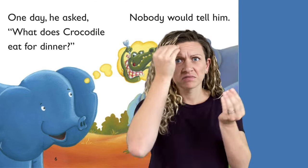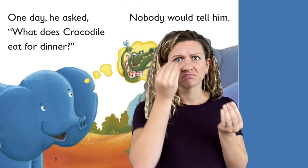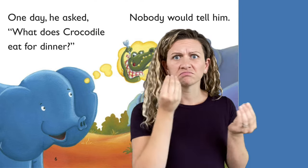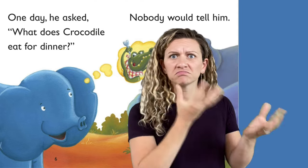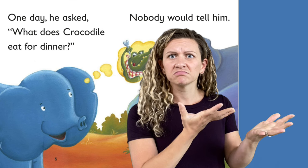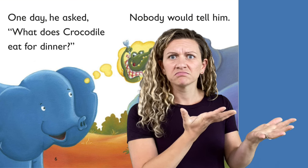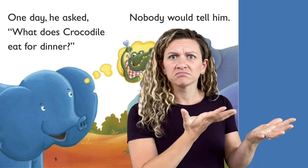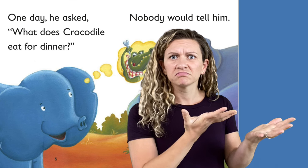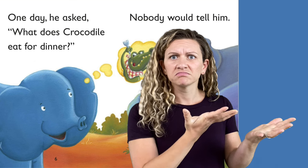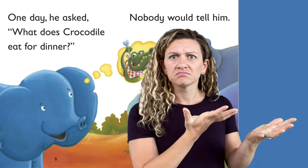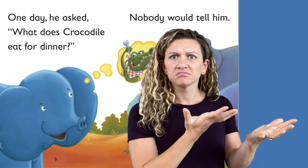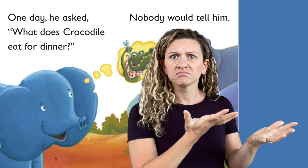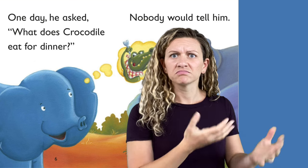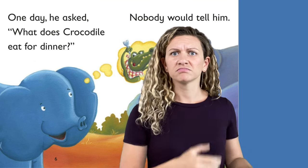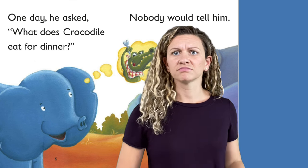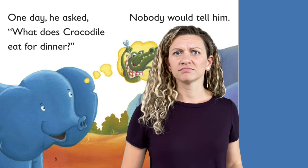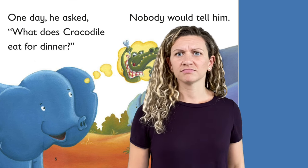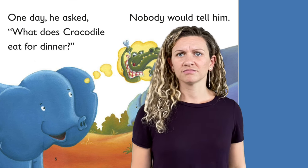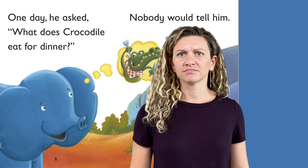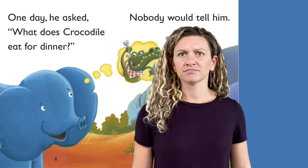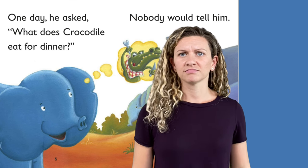Nobody would tell him